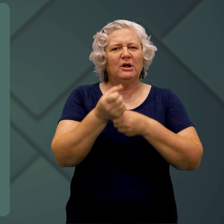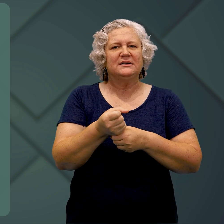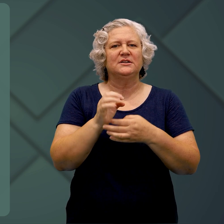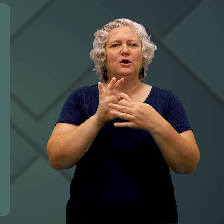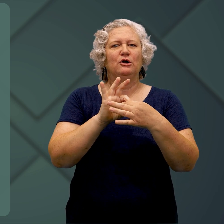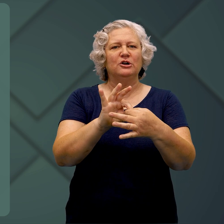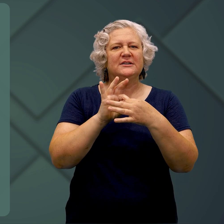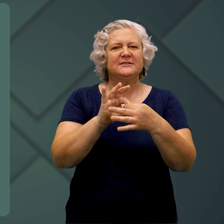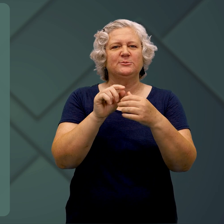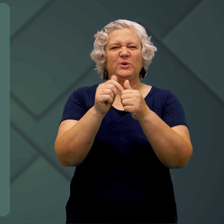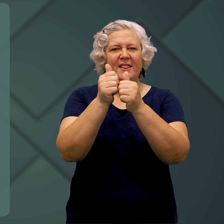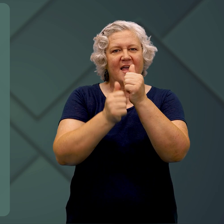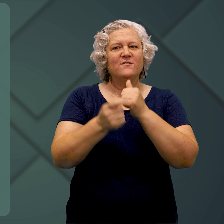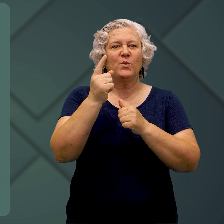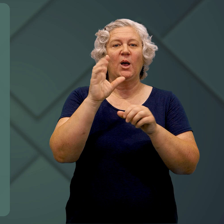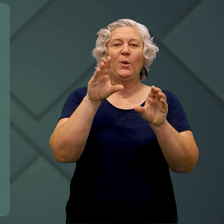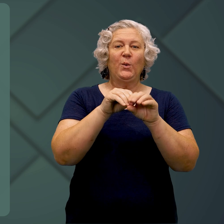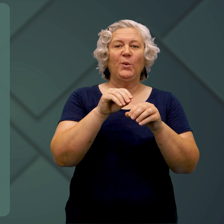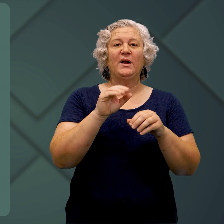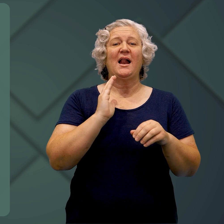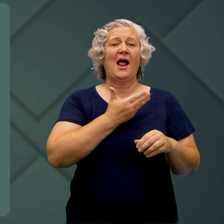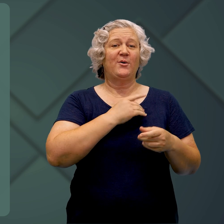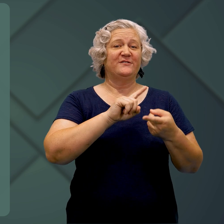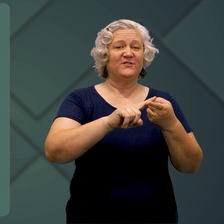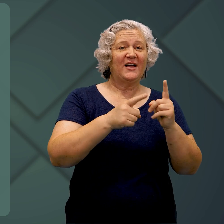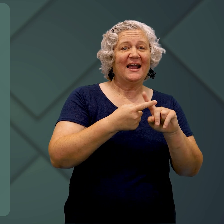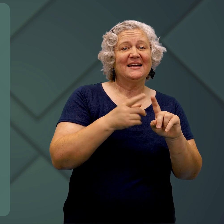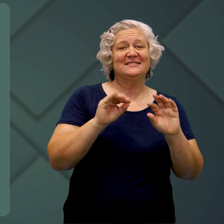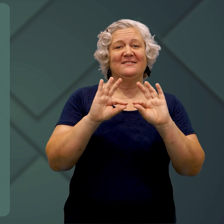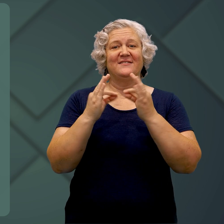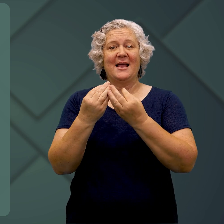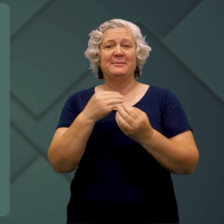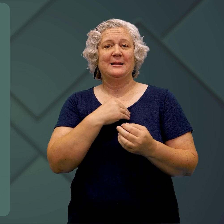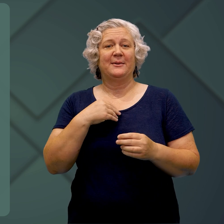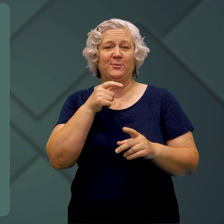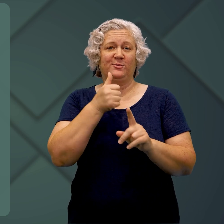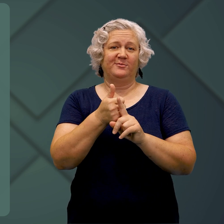how to build trusting relationships with friends and family members who are deafblind.